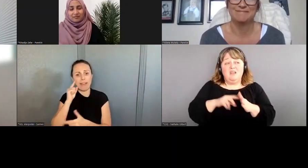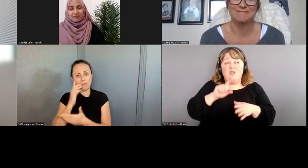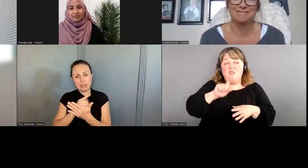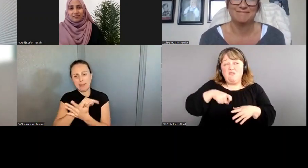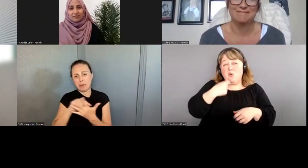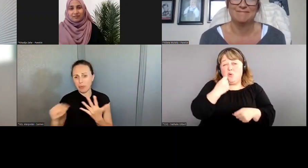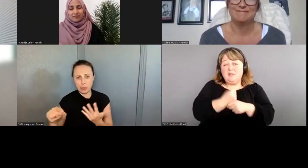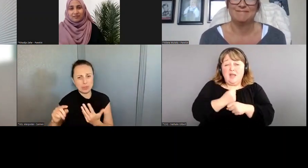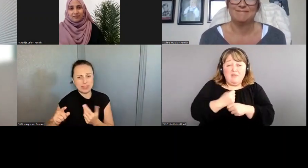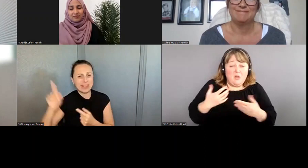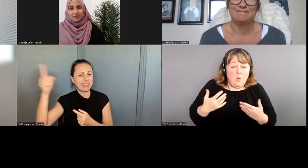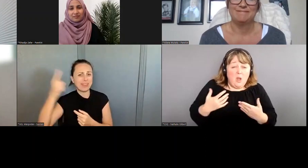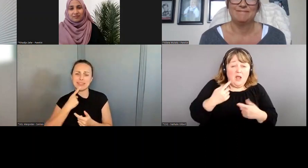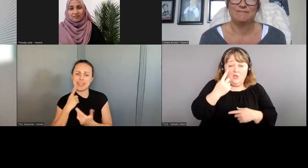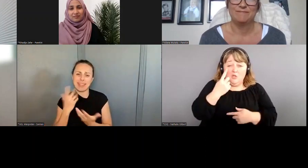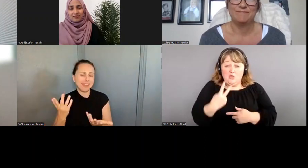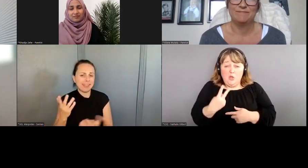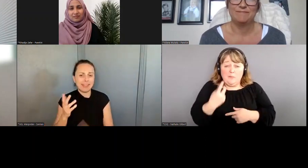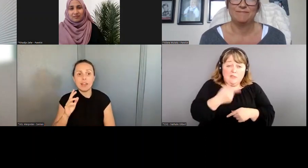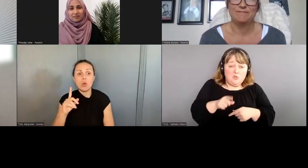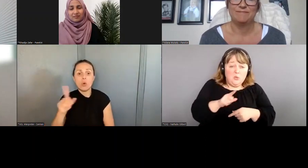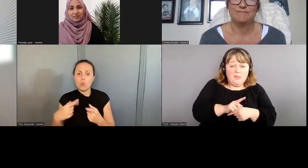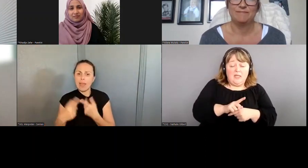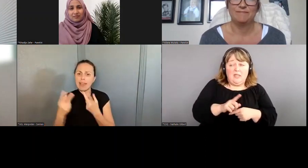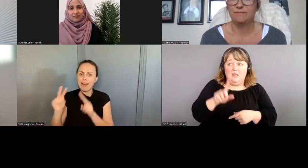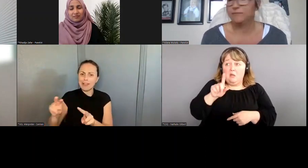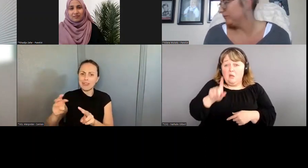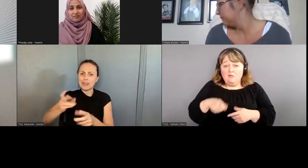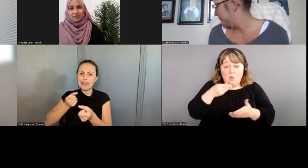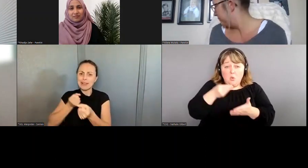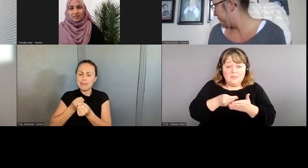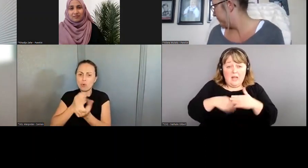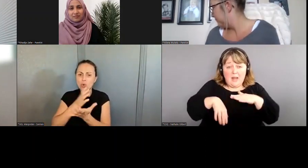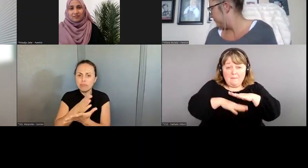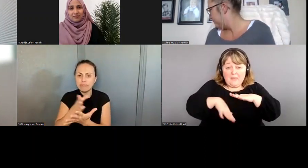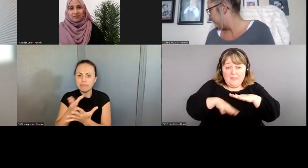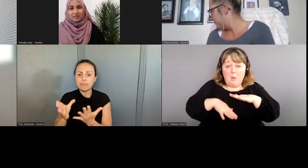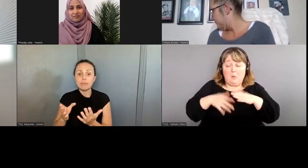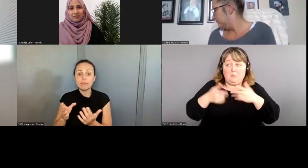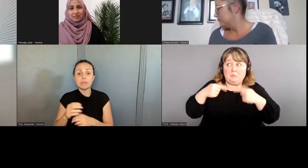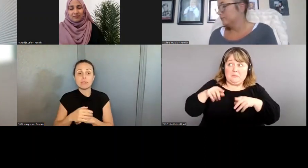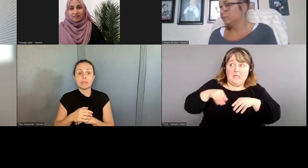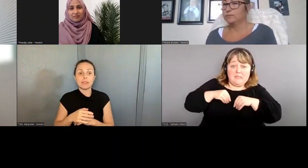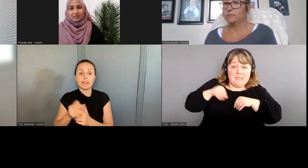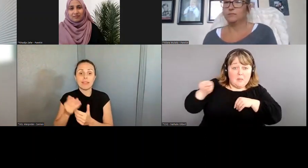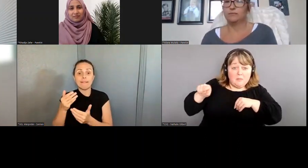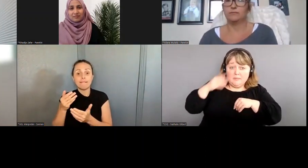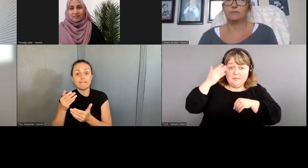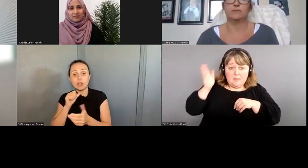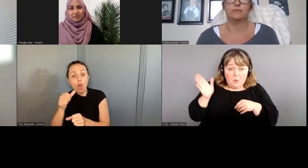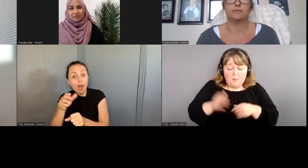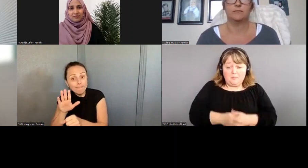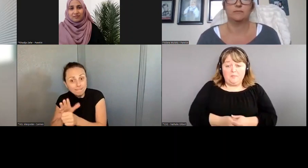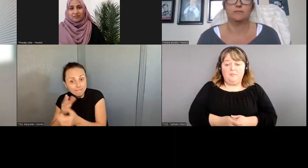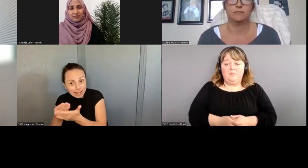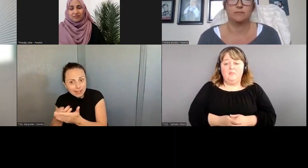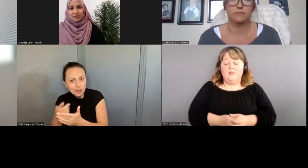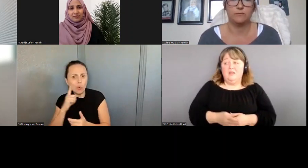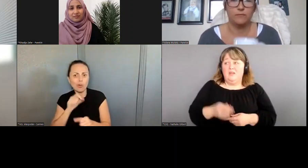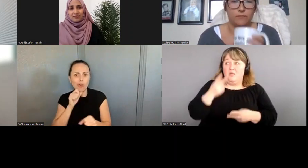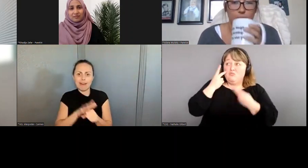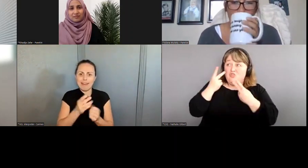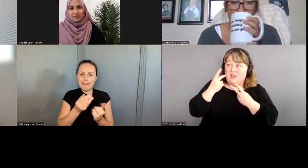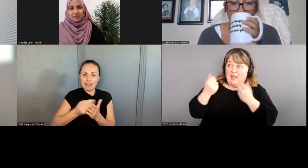they are saying. So these are the things. When I look at areas of support that are not underfunded or not funded at all, mental health,